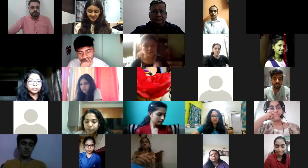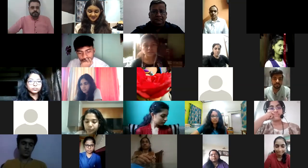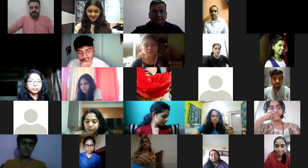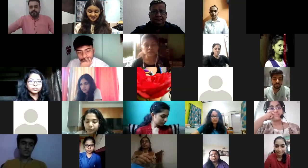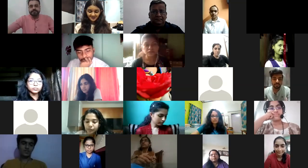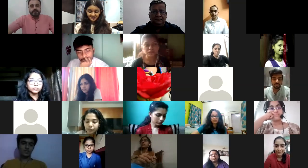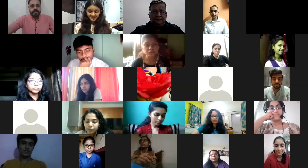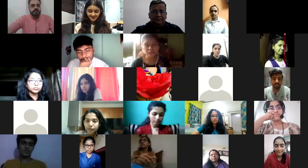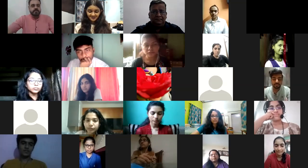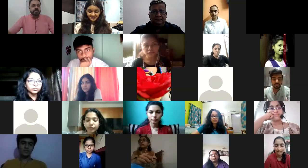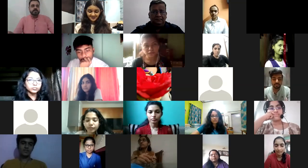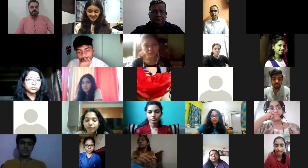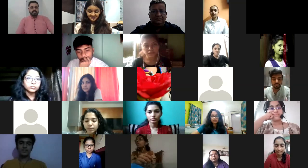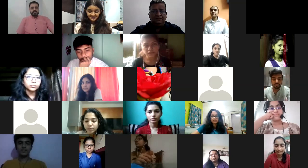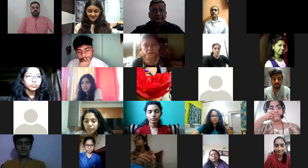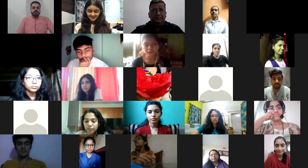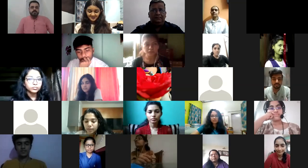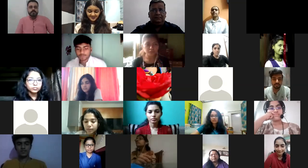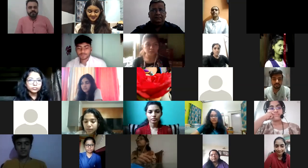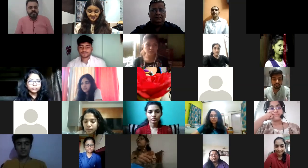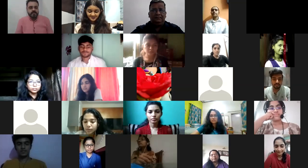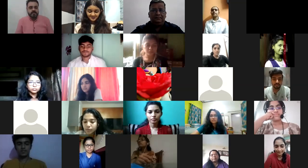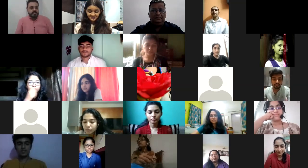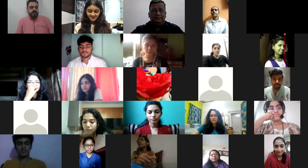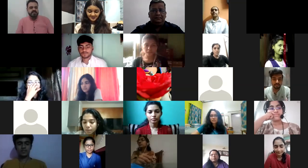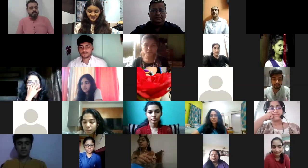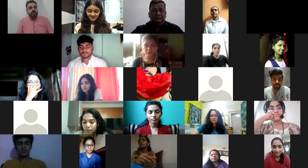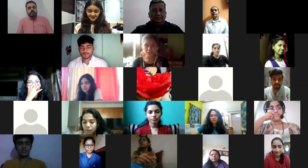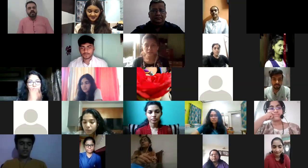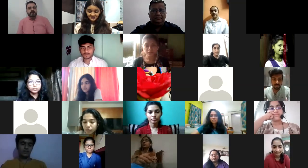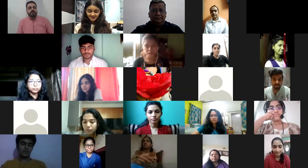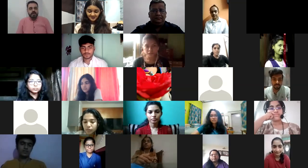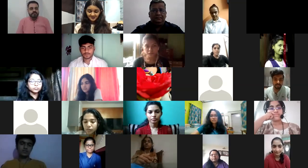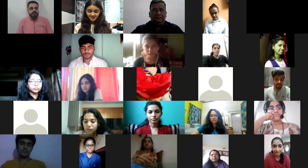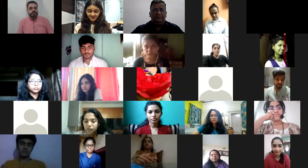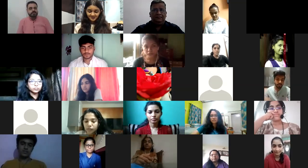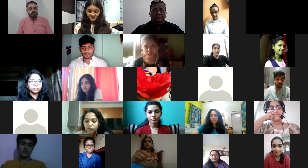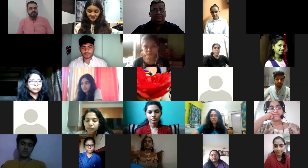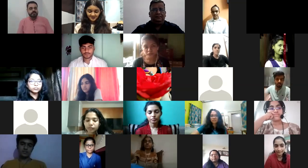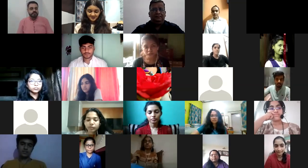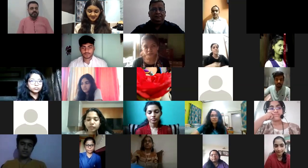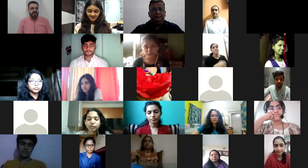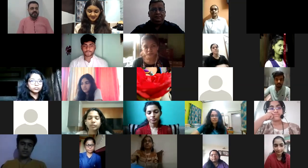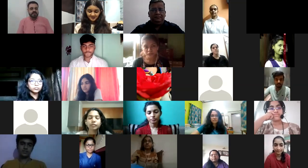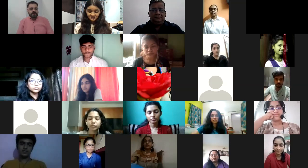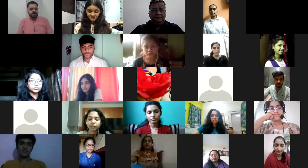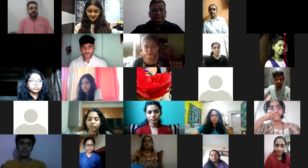Yeah. Okay. So when we say good morning, good afternoon, good evening, good night, the